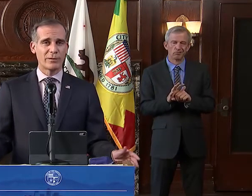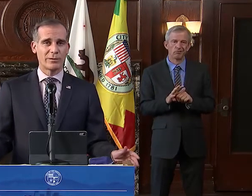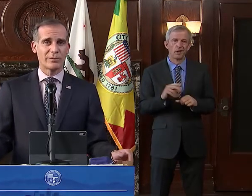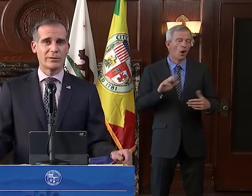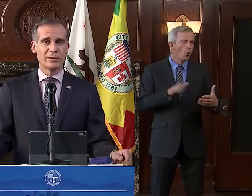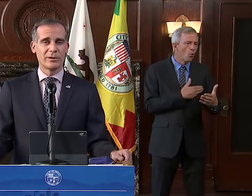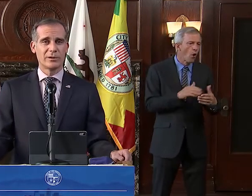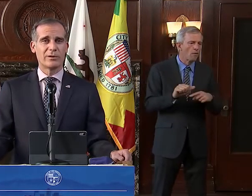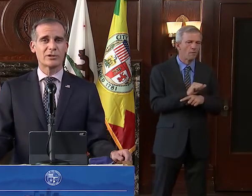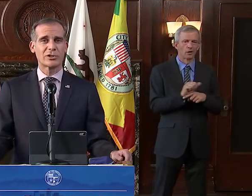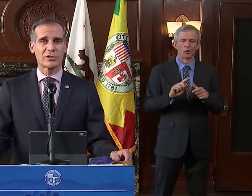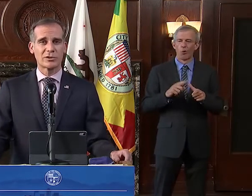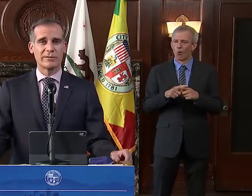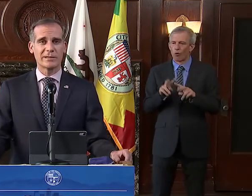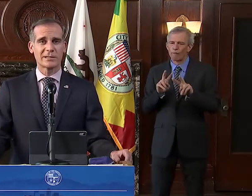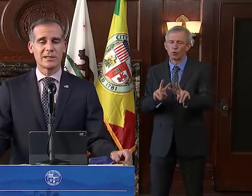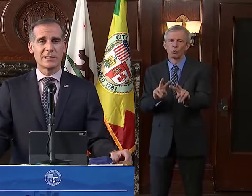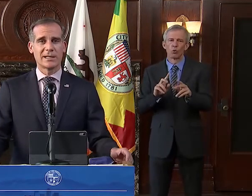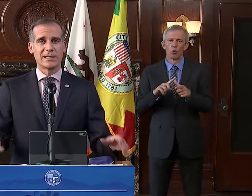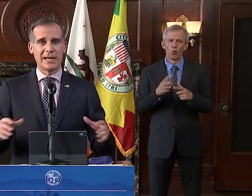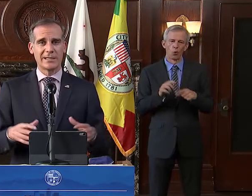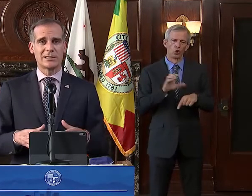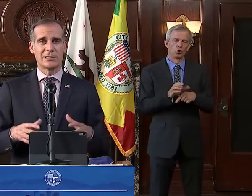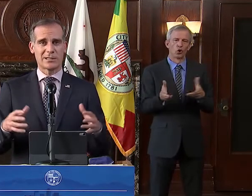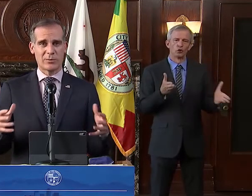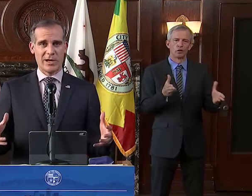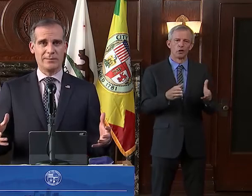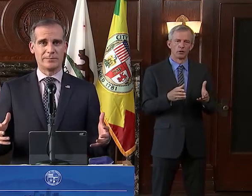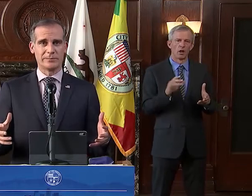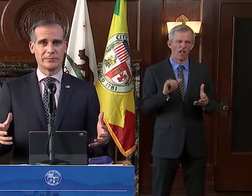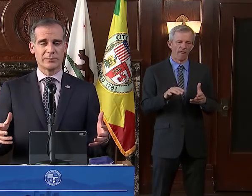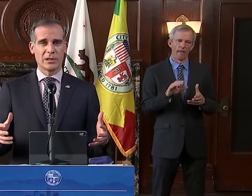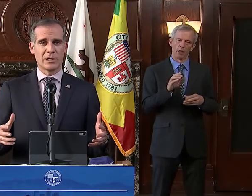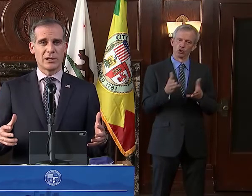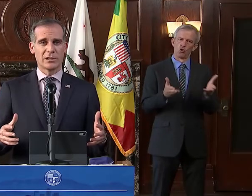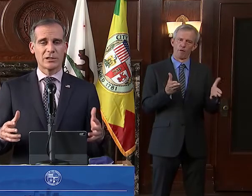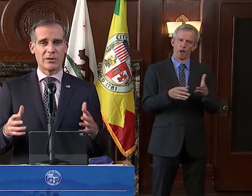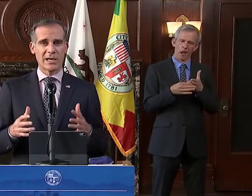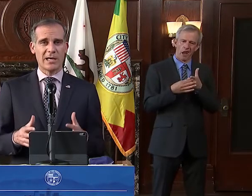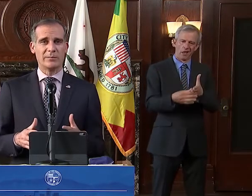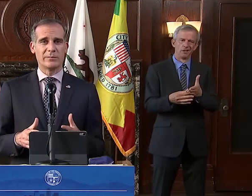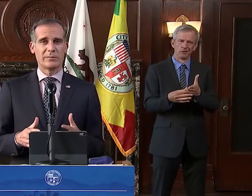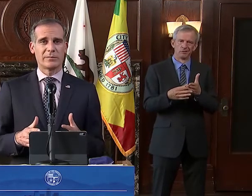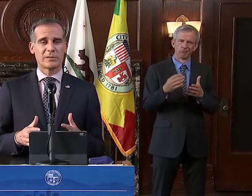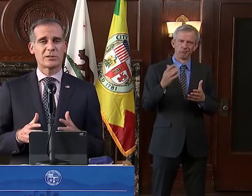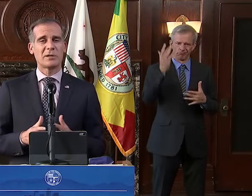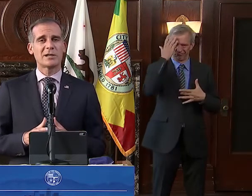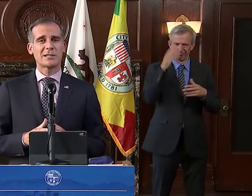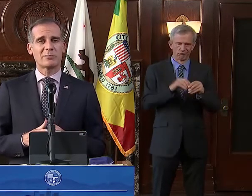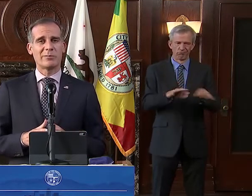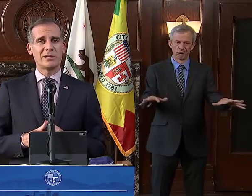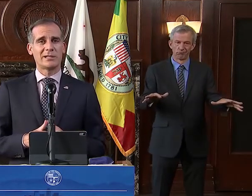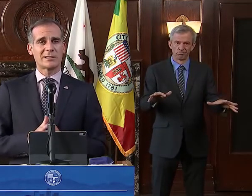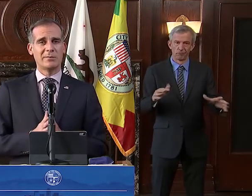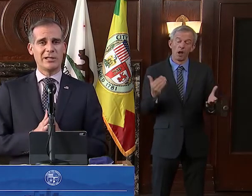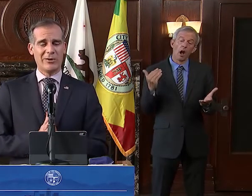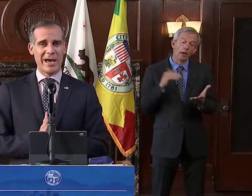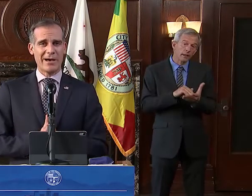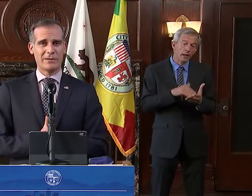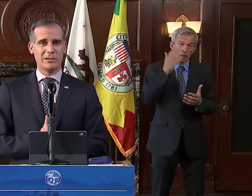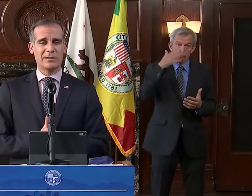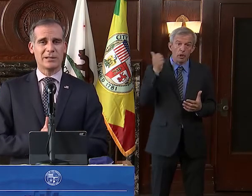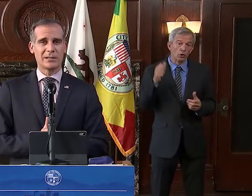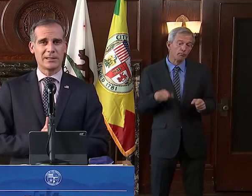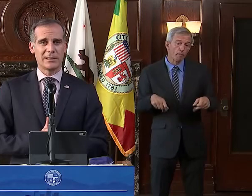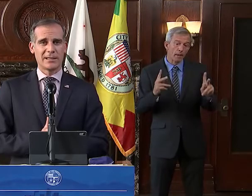or a funeral or a church service led to spread. So again, just because it's permitted doesn't mean you